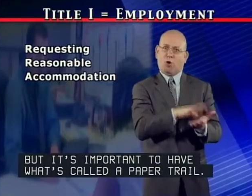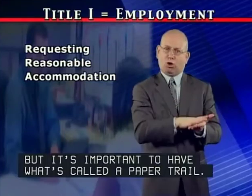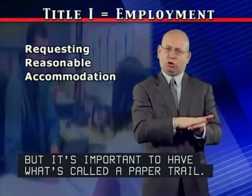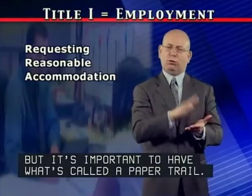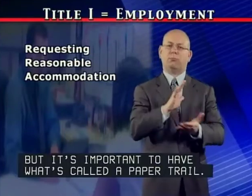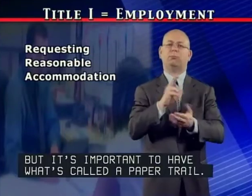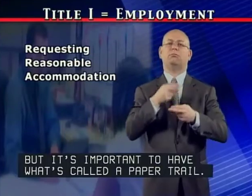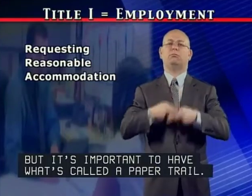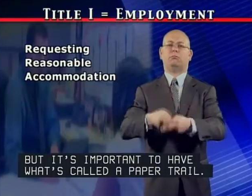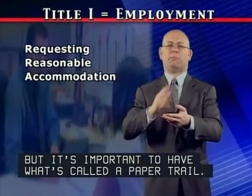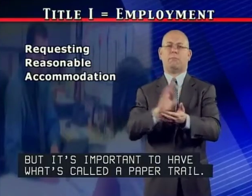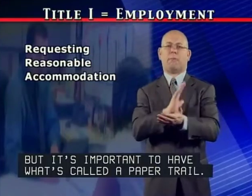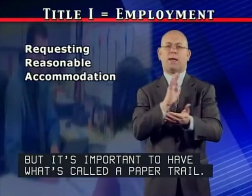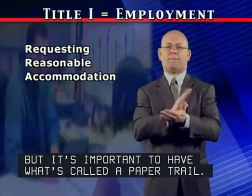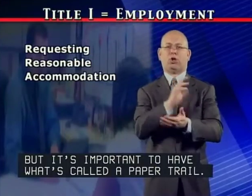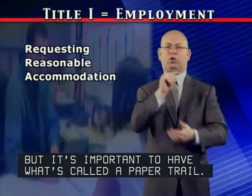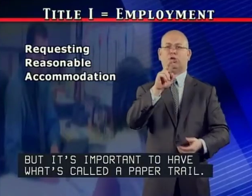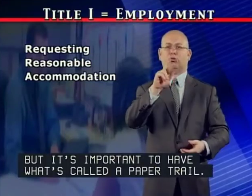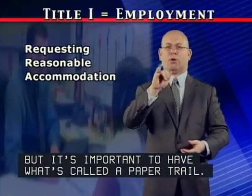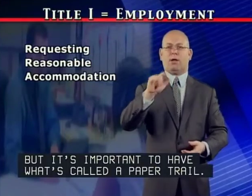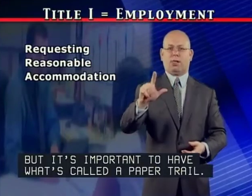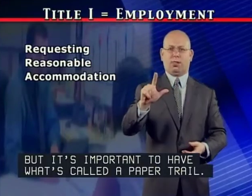but it's important to have what's called a paper trail.